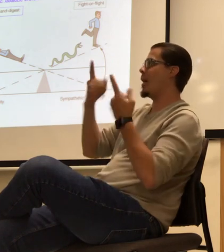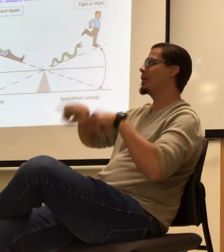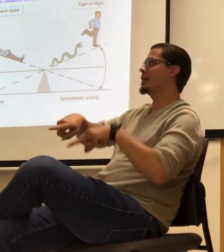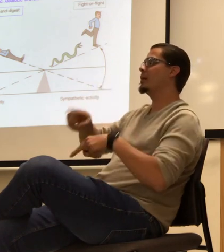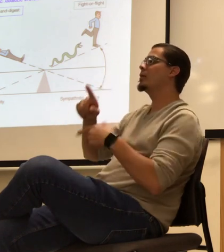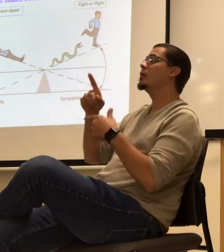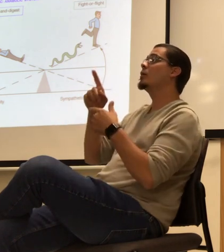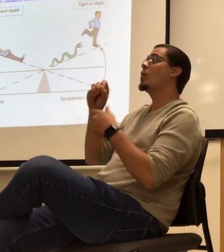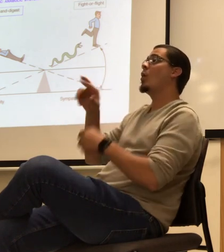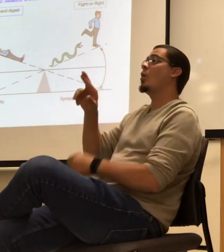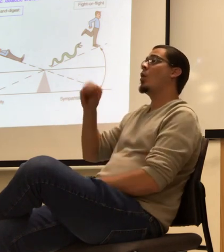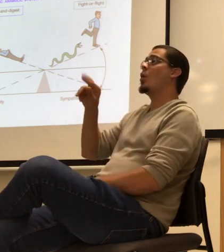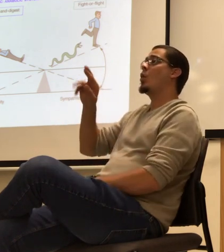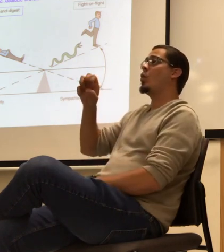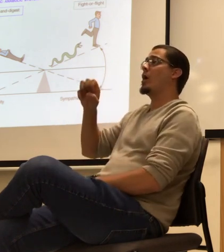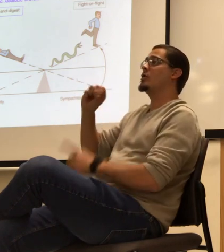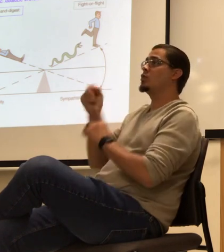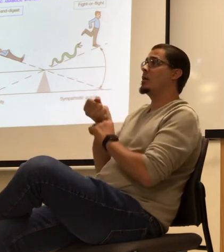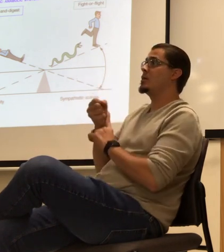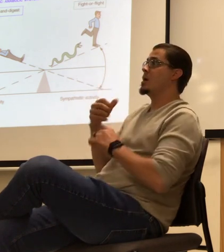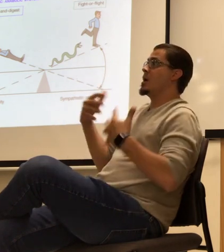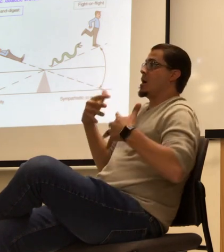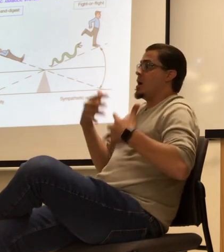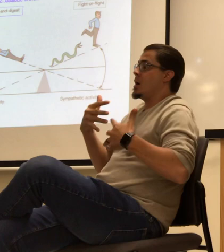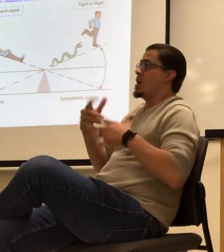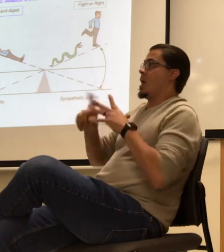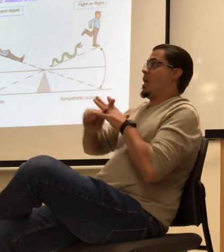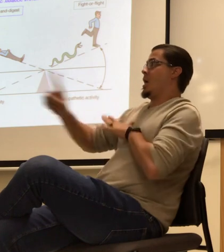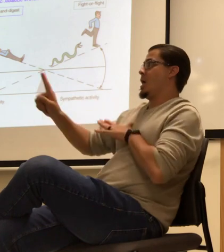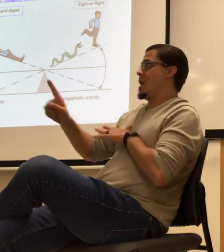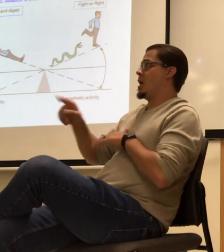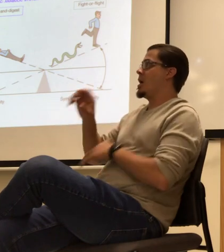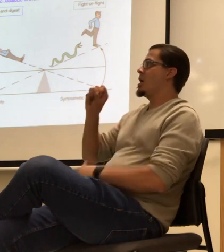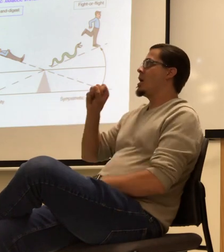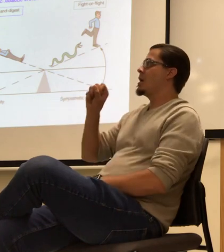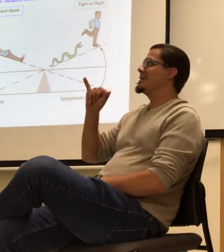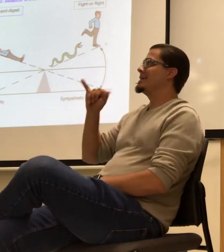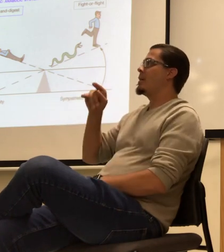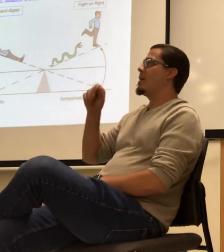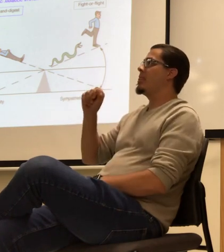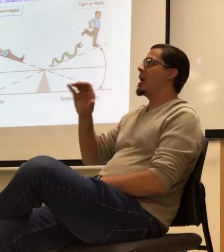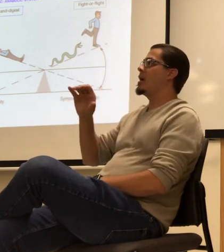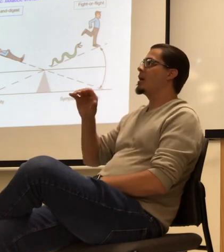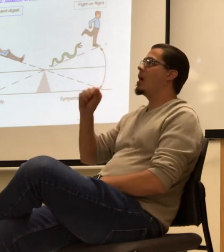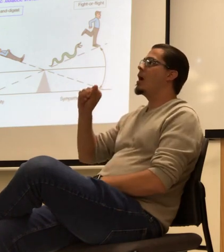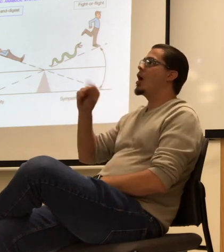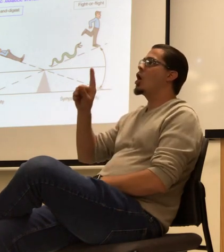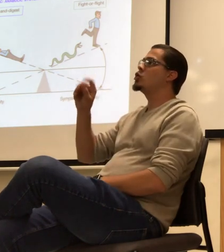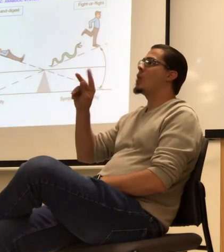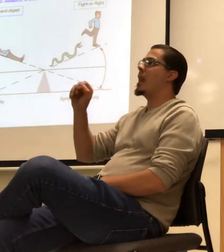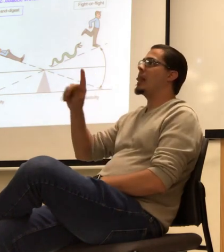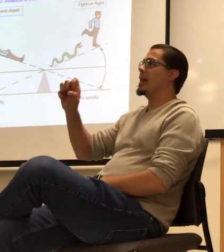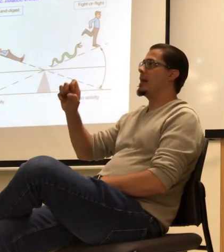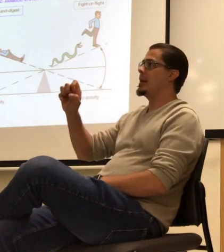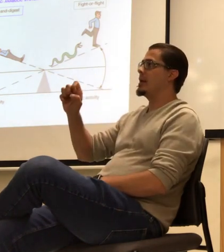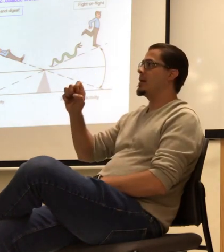rare situation where you're in a fight or flight mode, where the sympathetic kicks in, adrenaline.